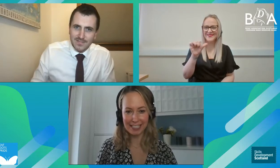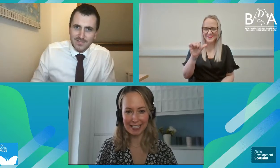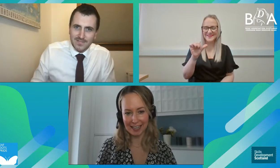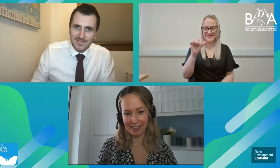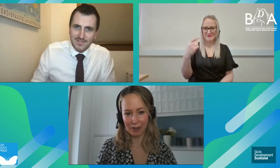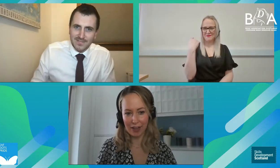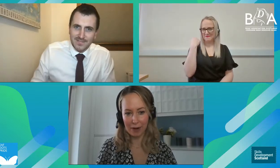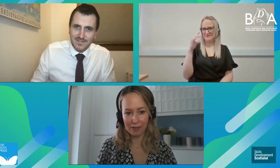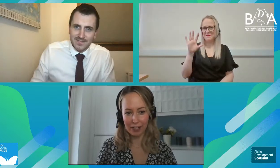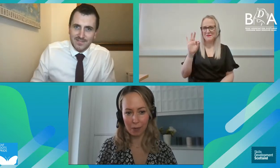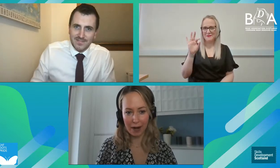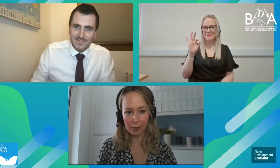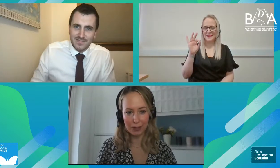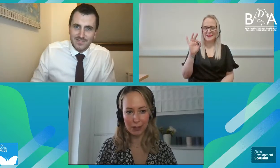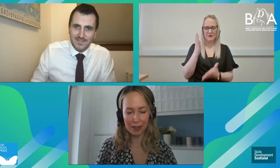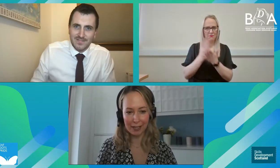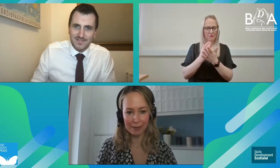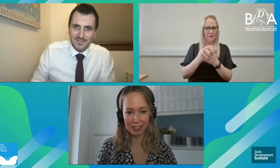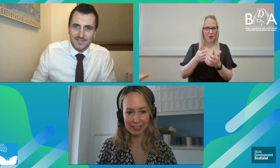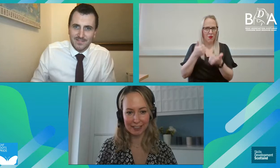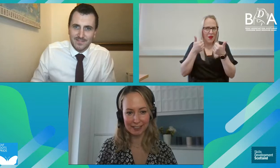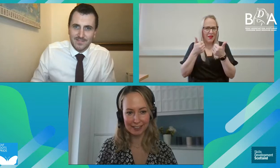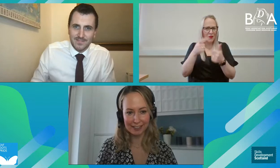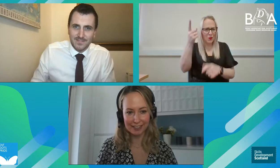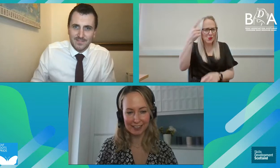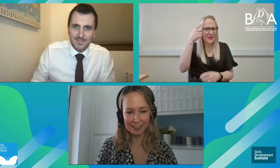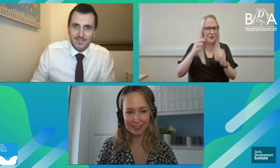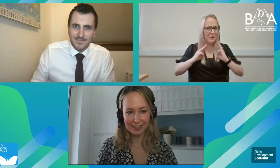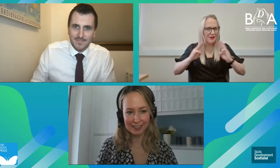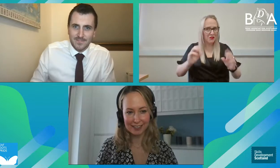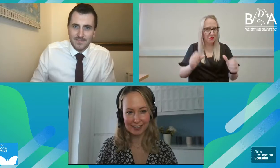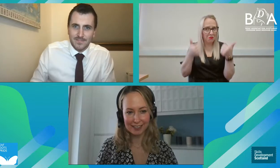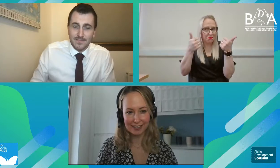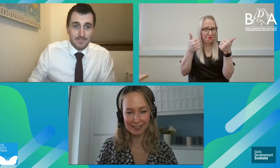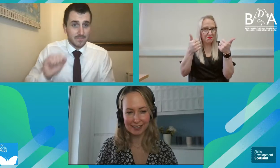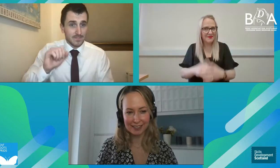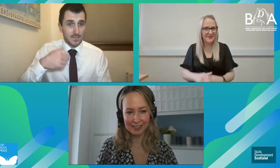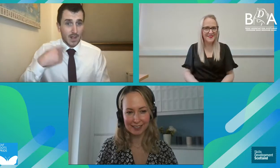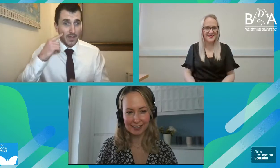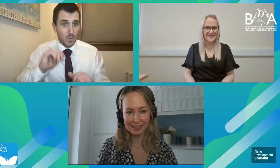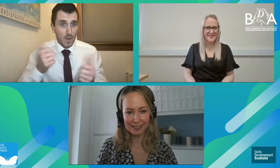Yes, Monday. I thought that went really well. What do you think, Mitchell?